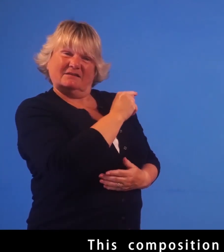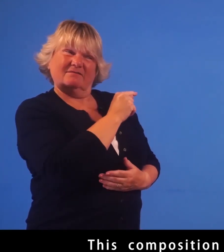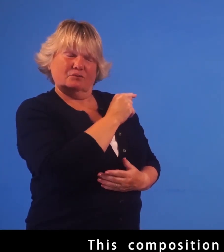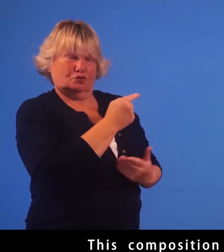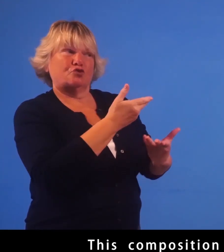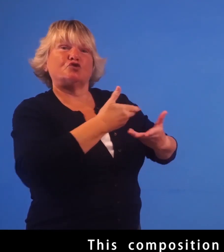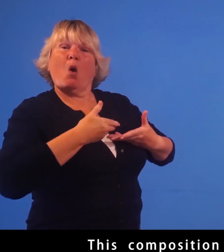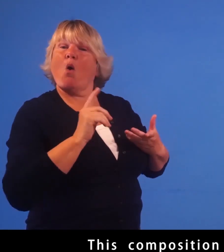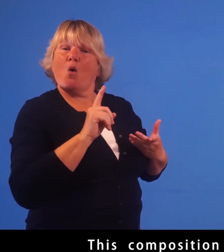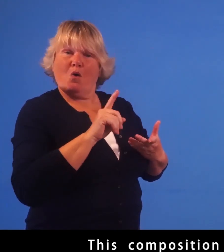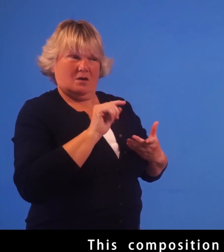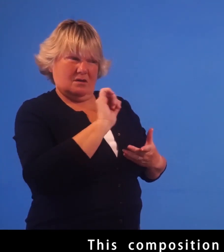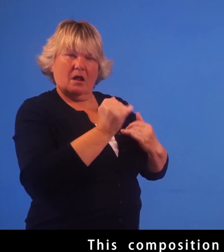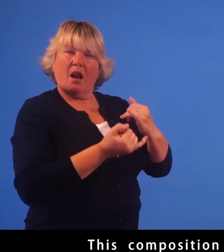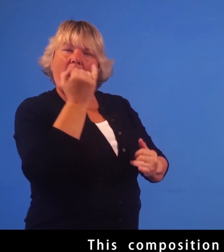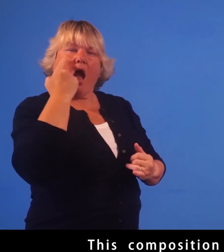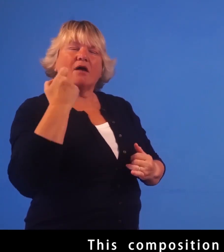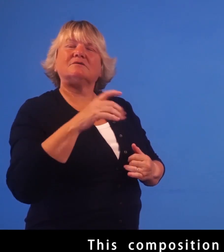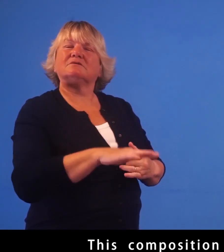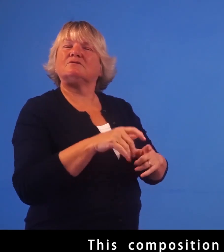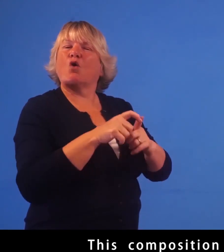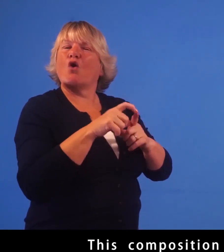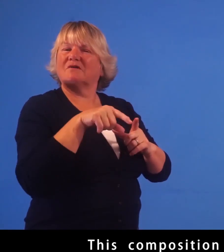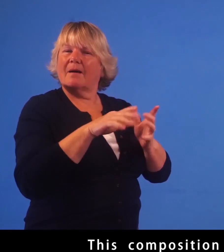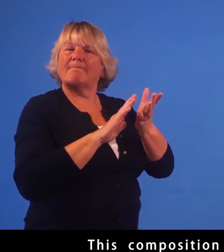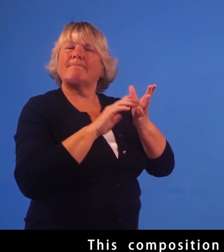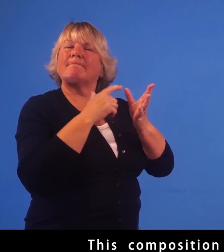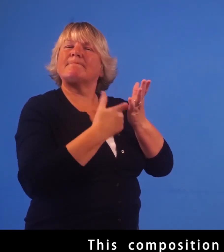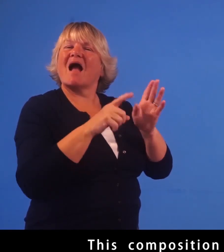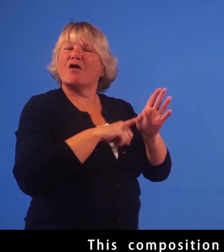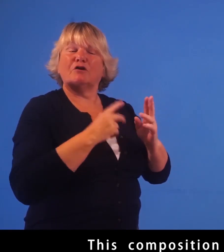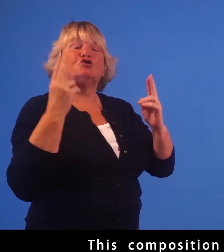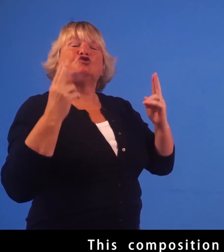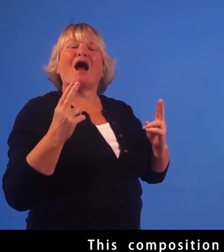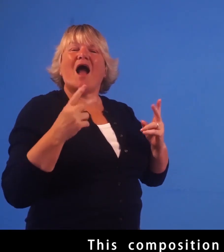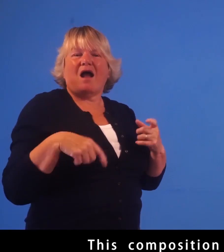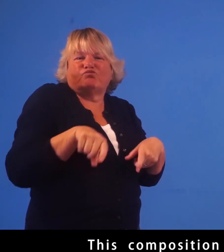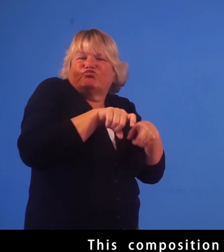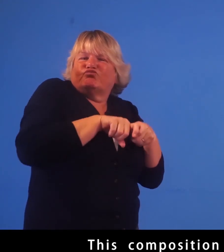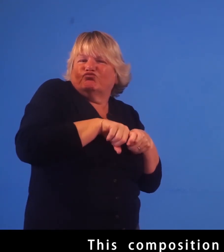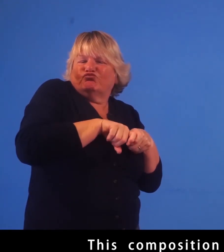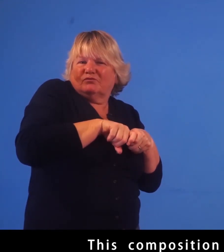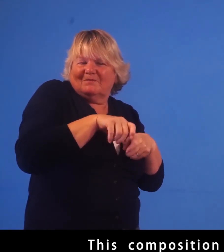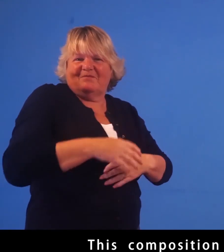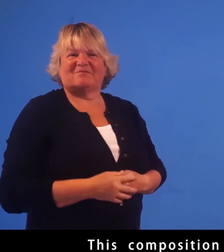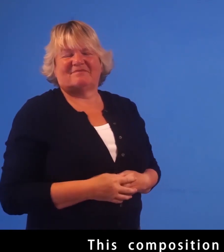This composition shows his youngest daughter, Mary, curled up in an armchair.